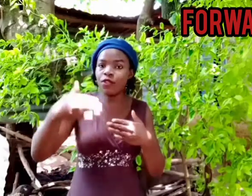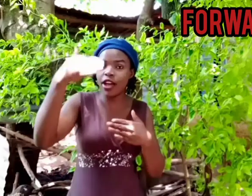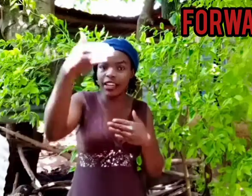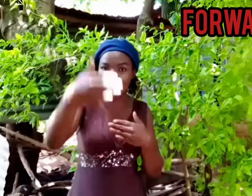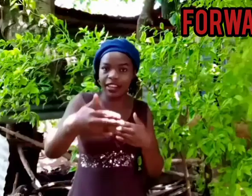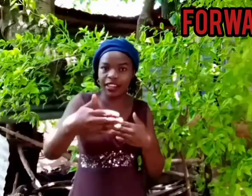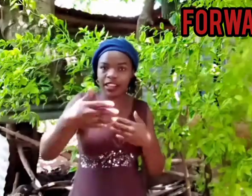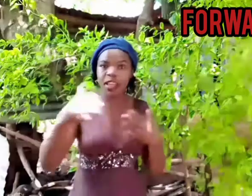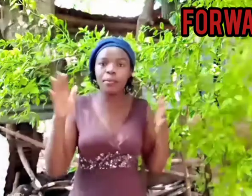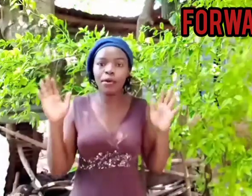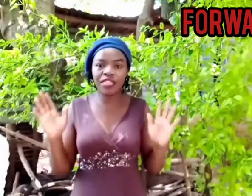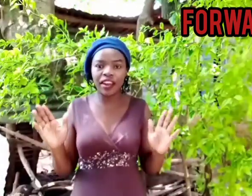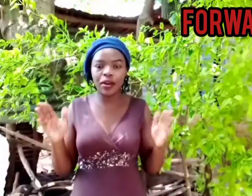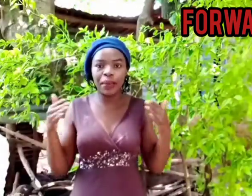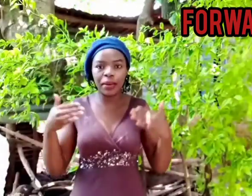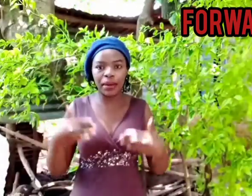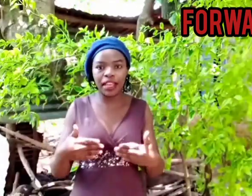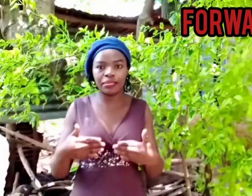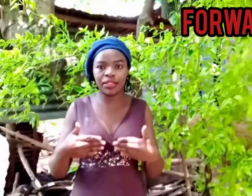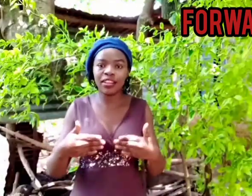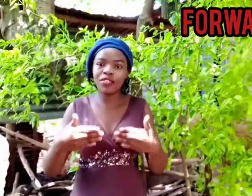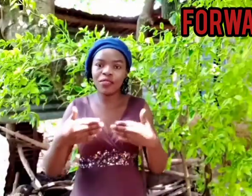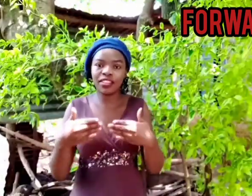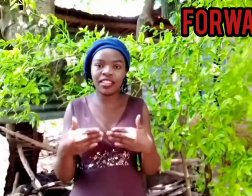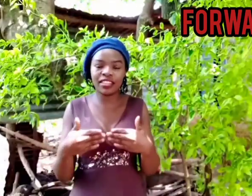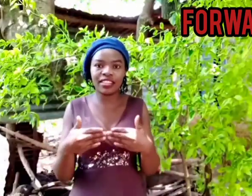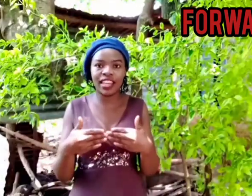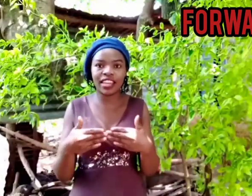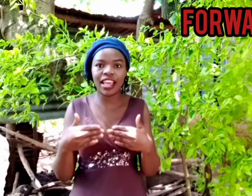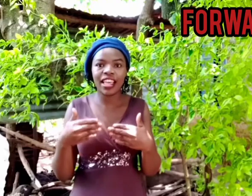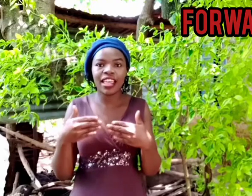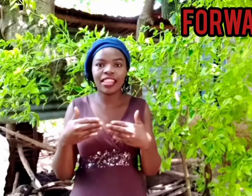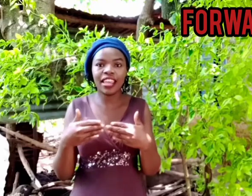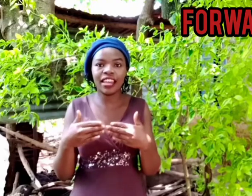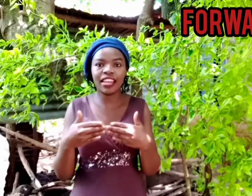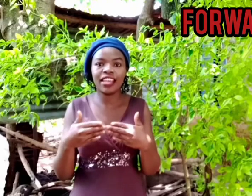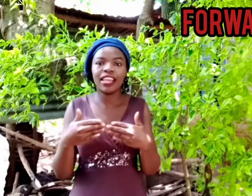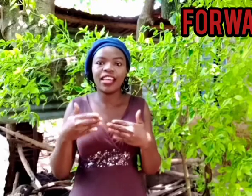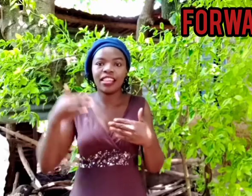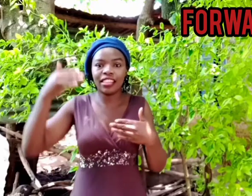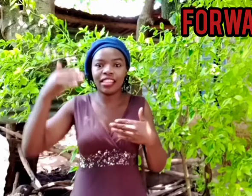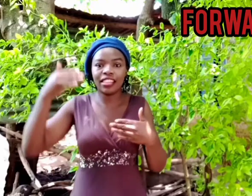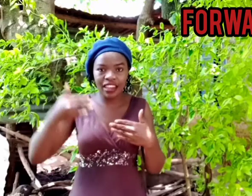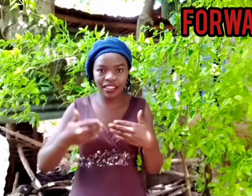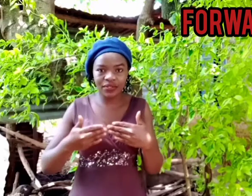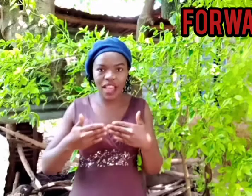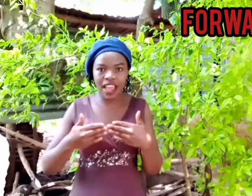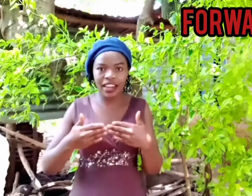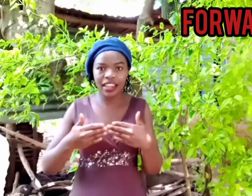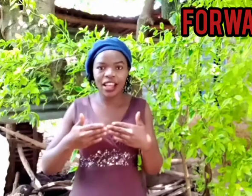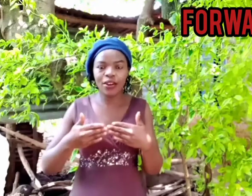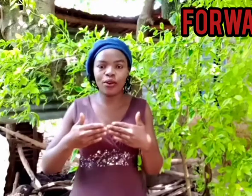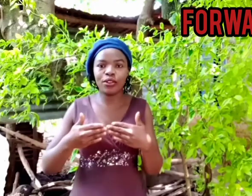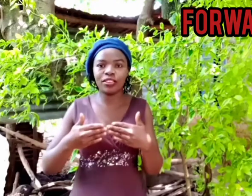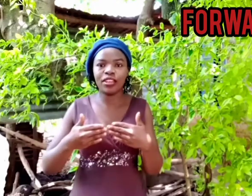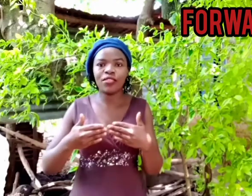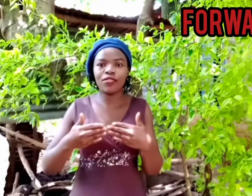Forward. Both are open palms facing the signer. Then the active hand goes